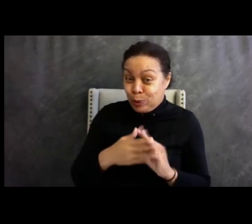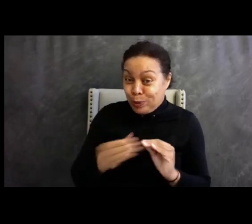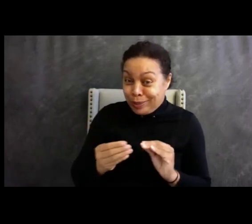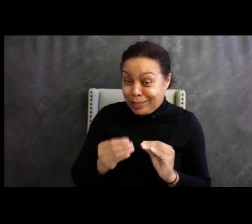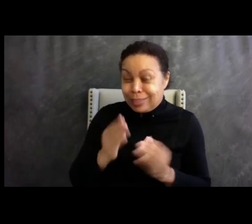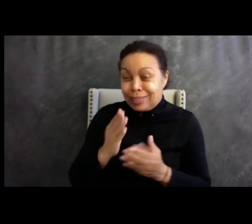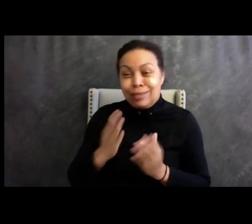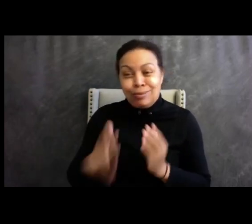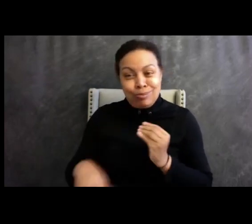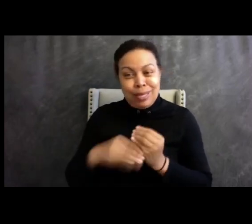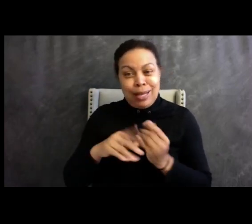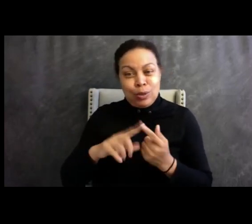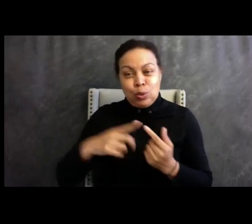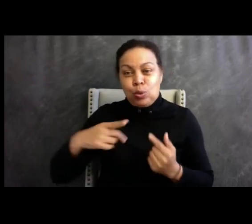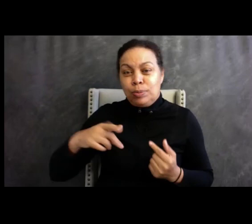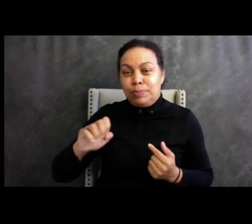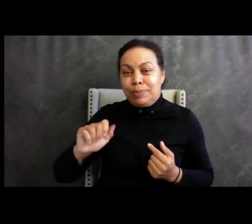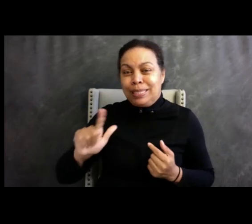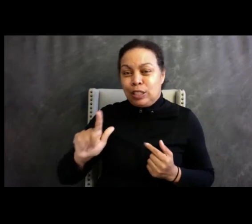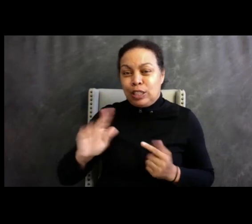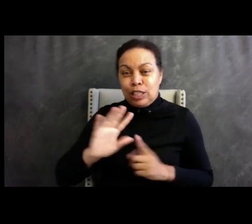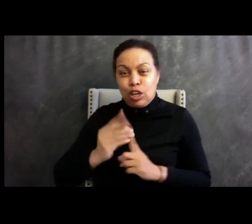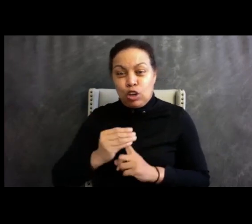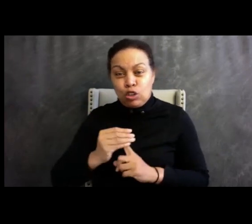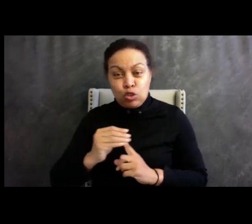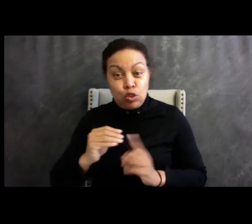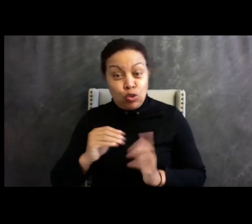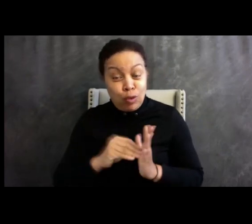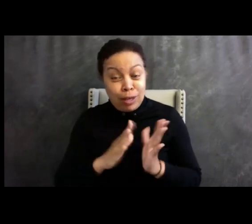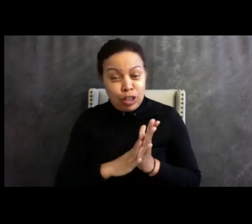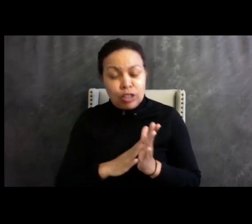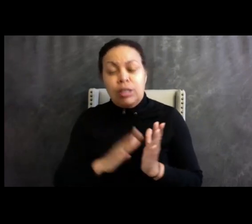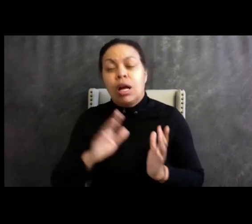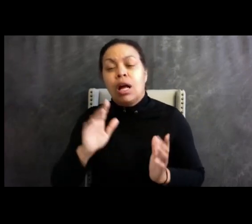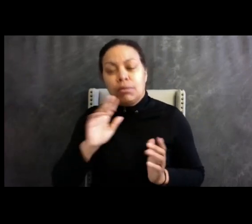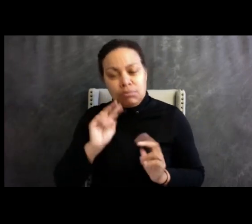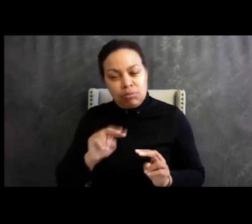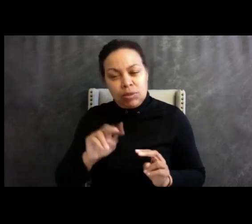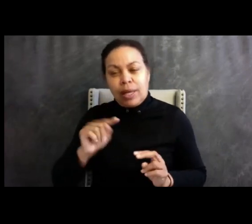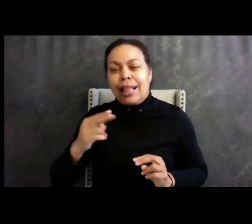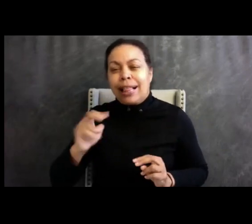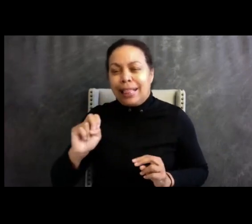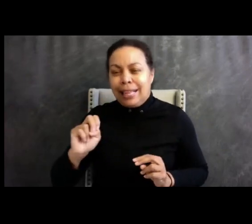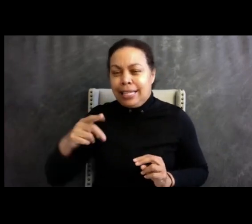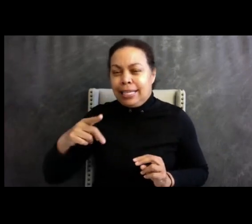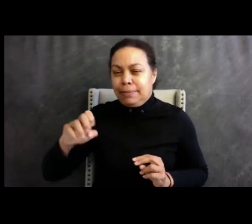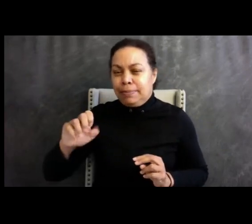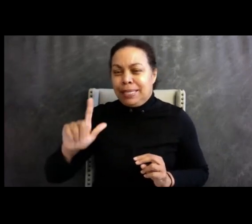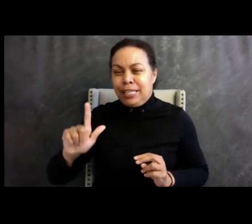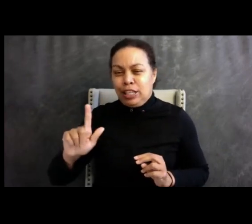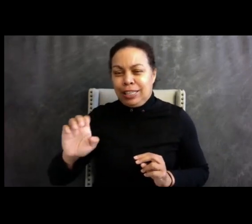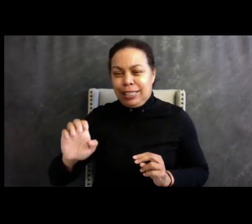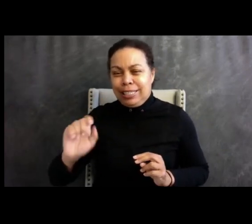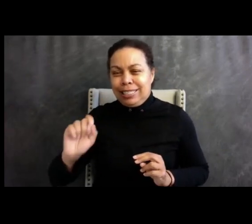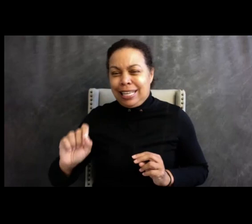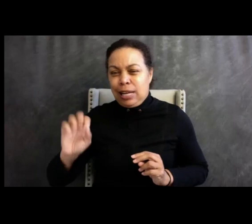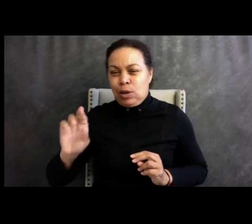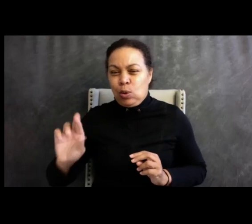record, if you go to thepeale.org, you'll find a link at the top that